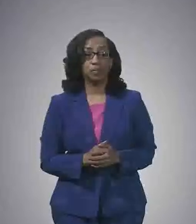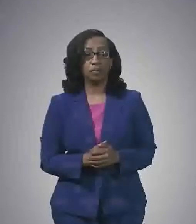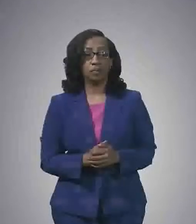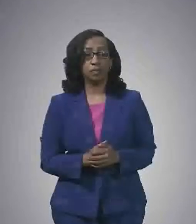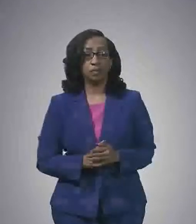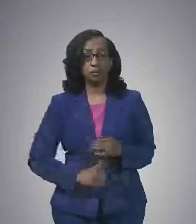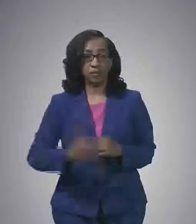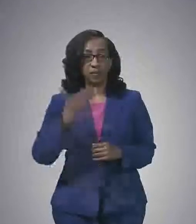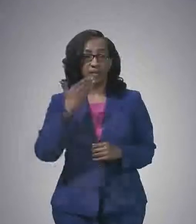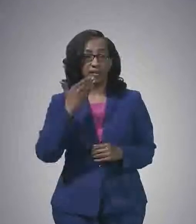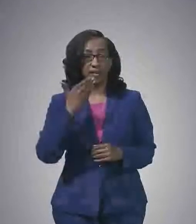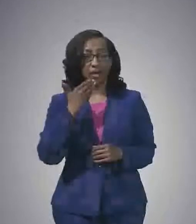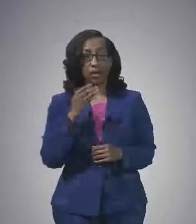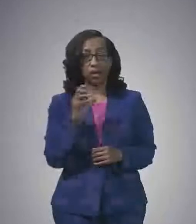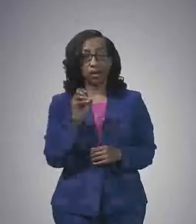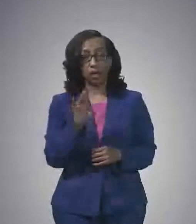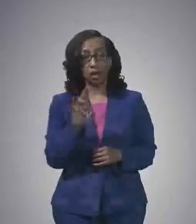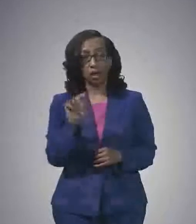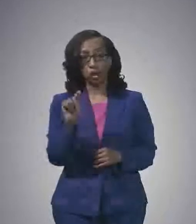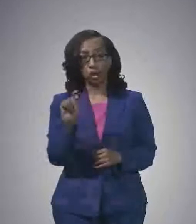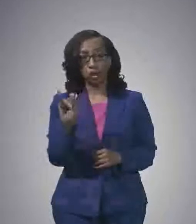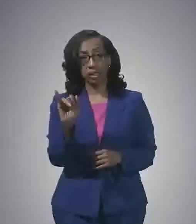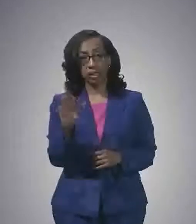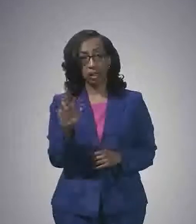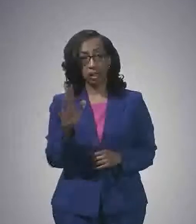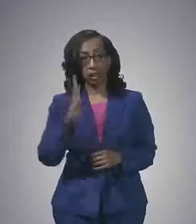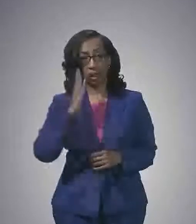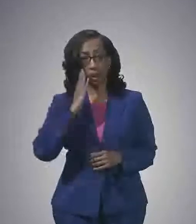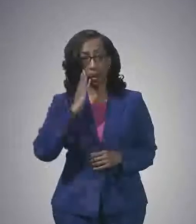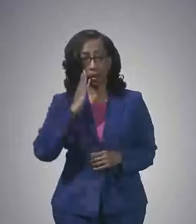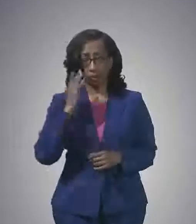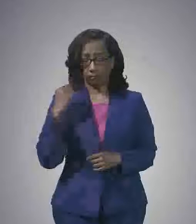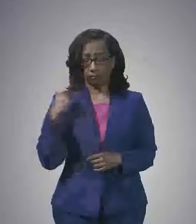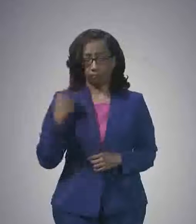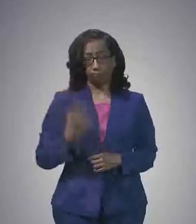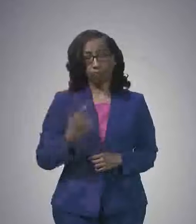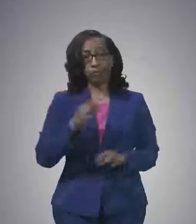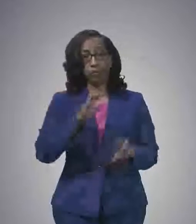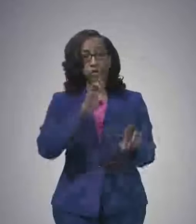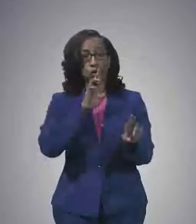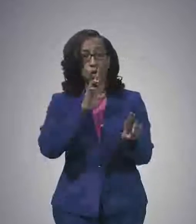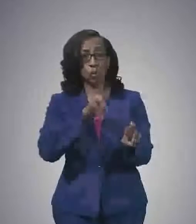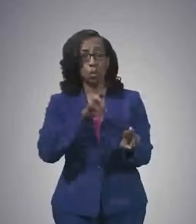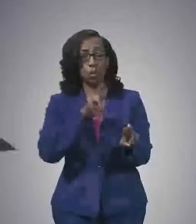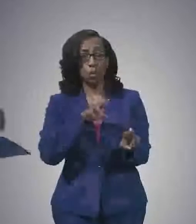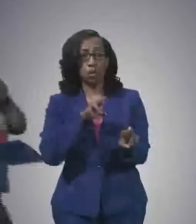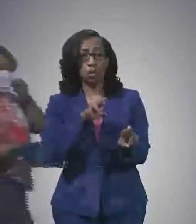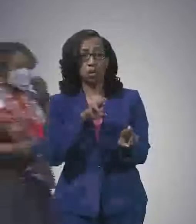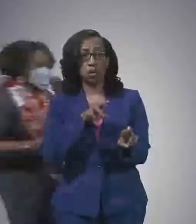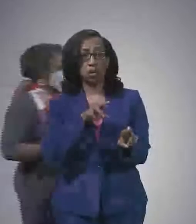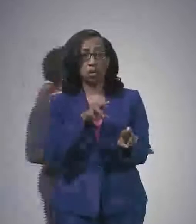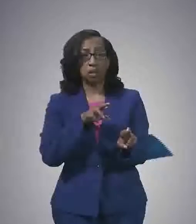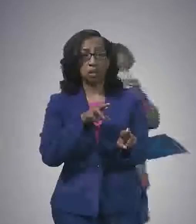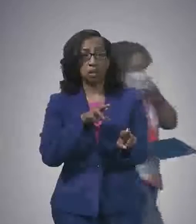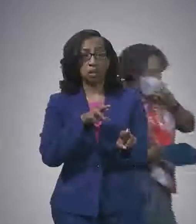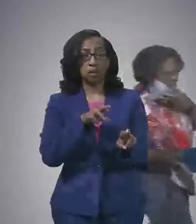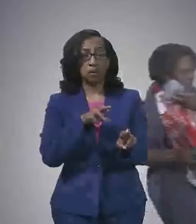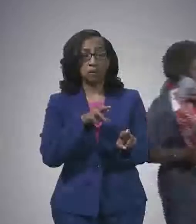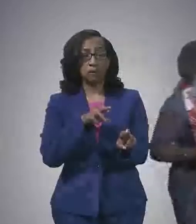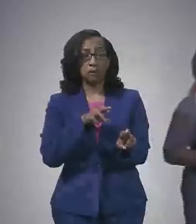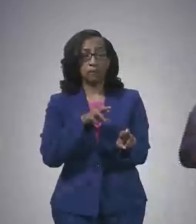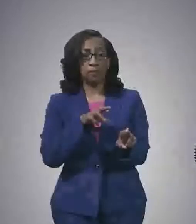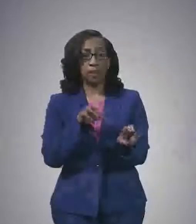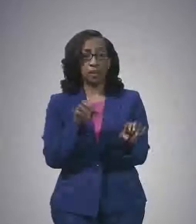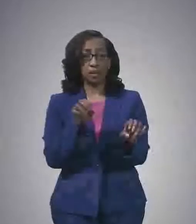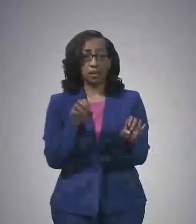Thank you. And Dr. Taylor, I know that there have been some reports that if kids